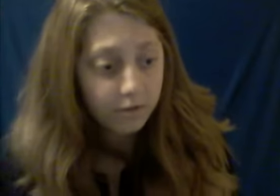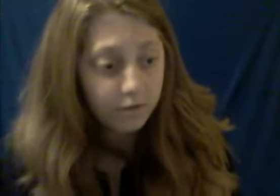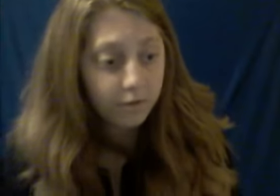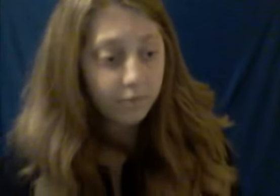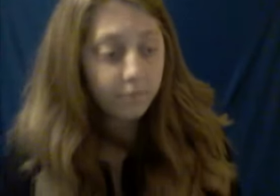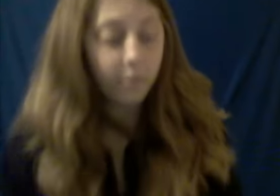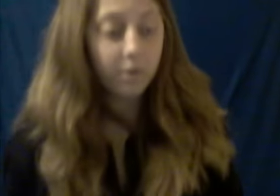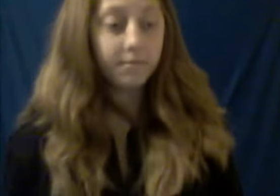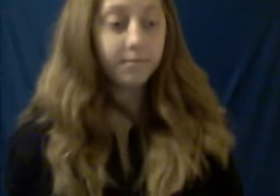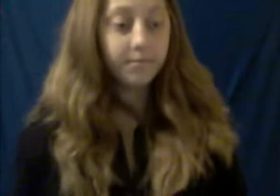234-454-1924.